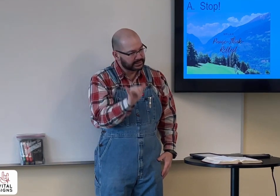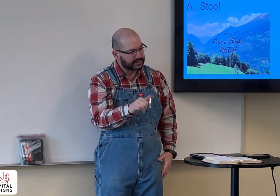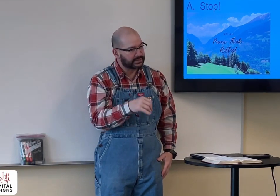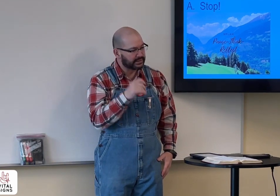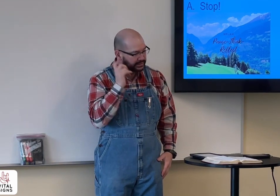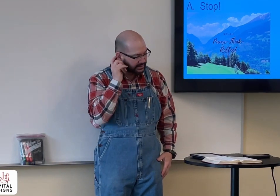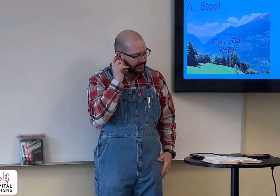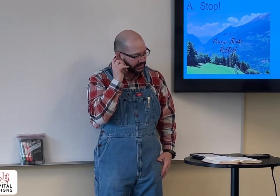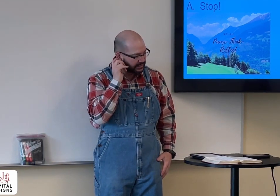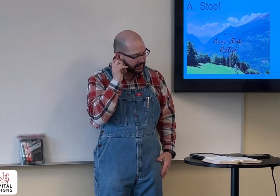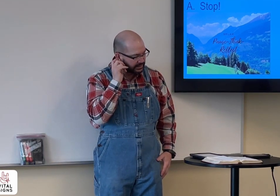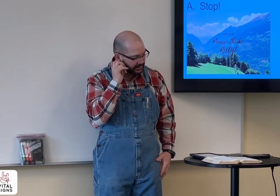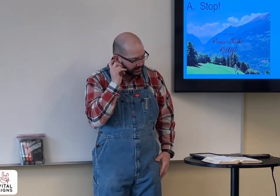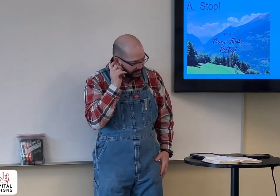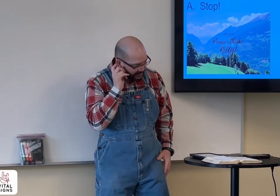We need to think about that.